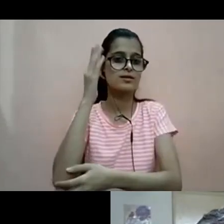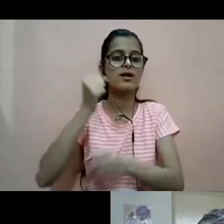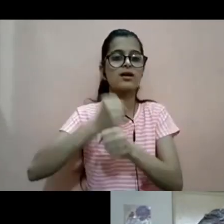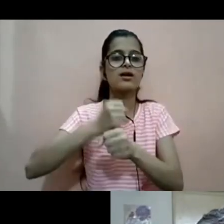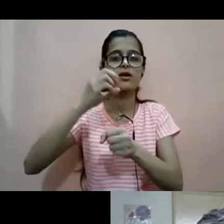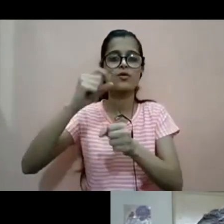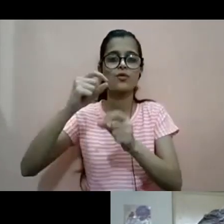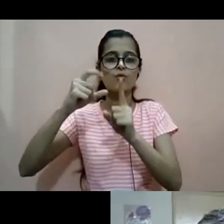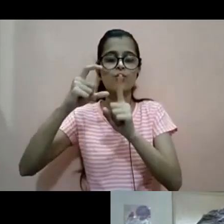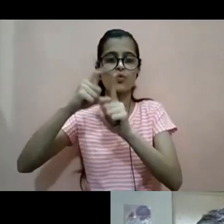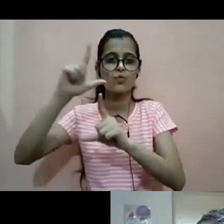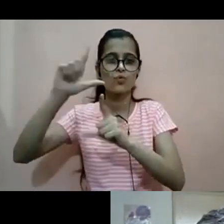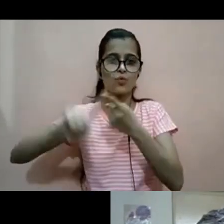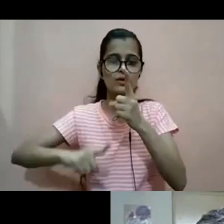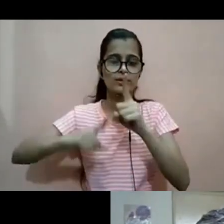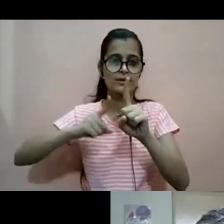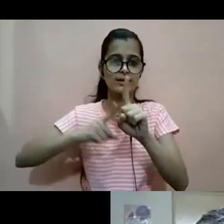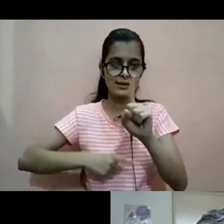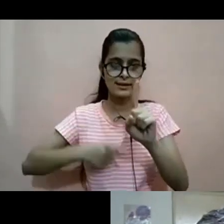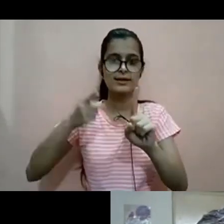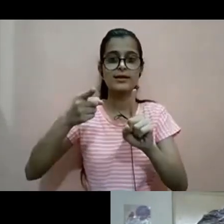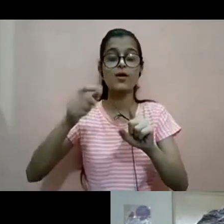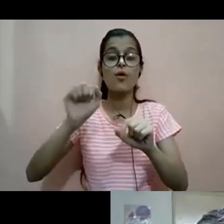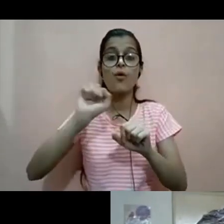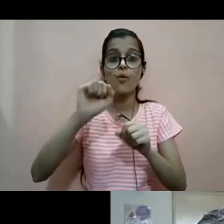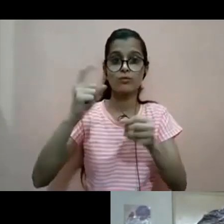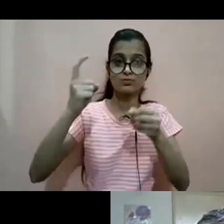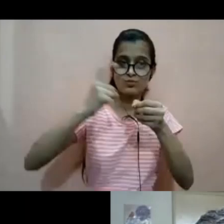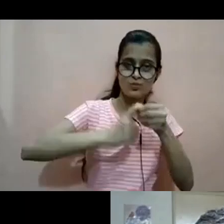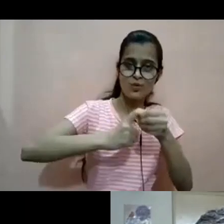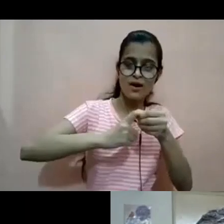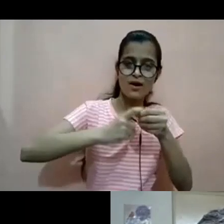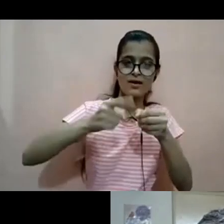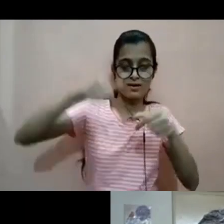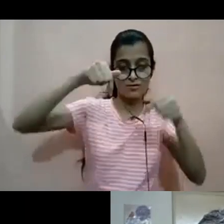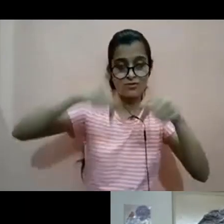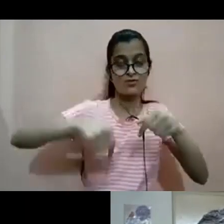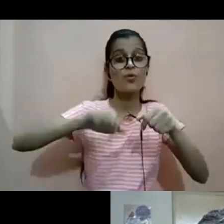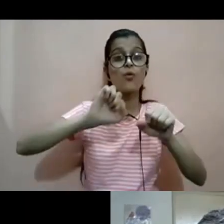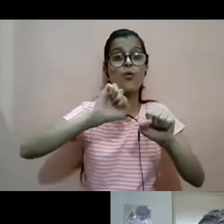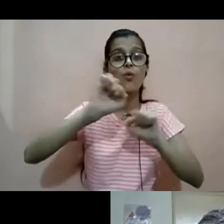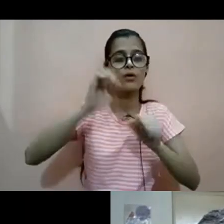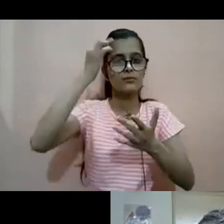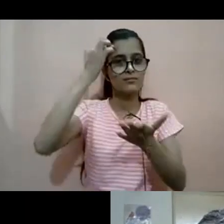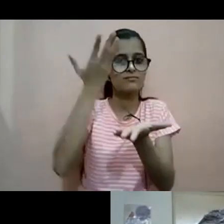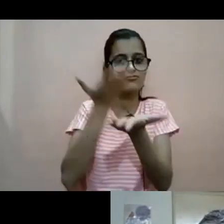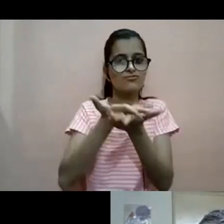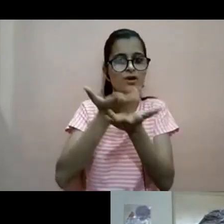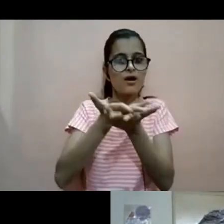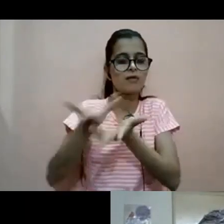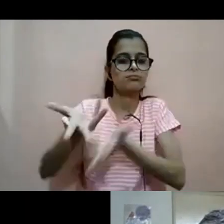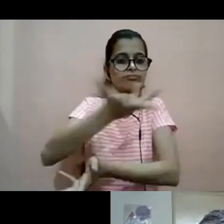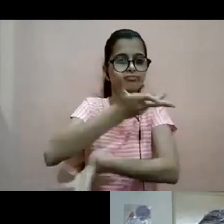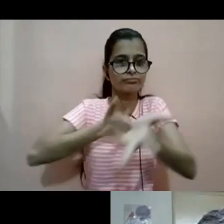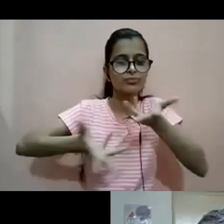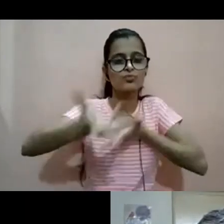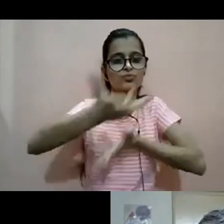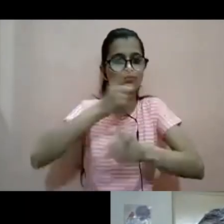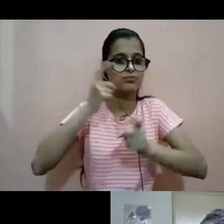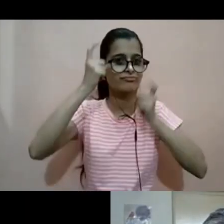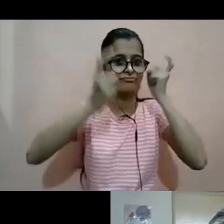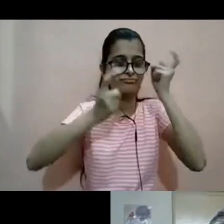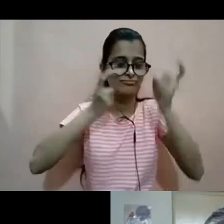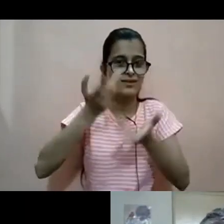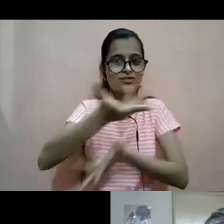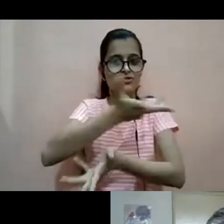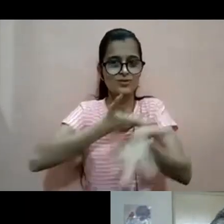Goodley to share his thoughts on the issue. Welcome, Professor Goodley.